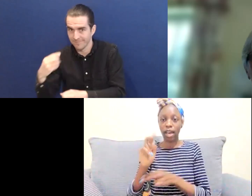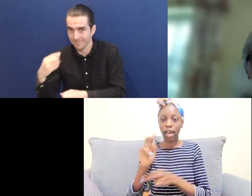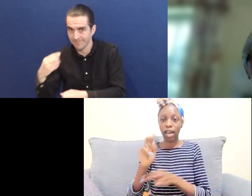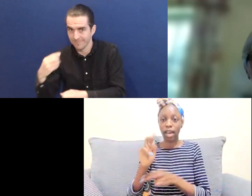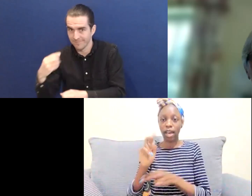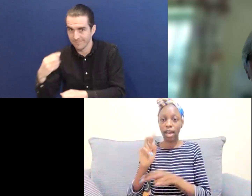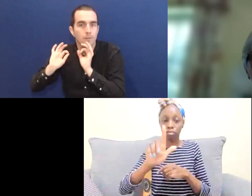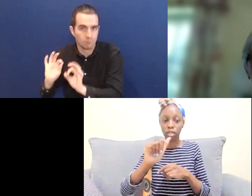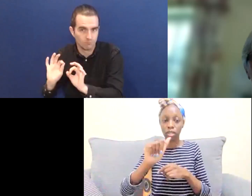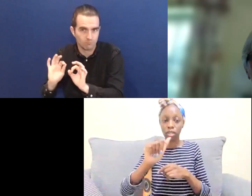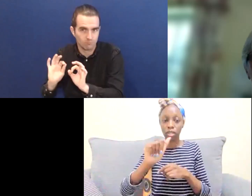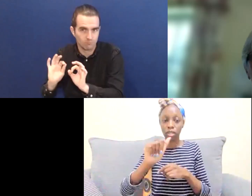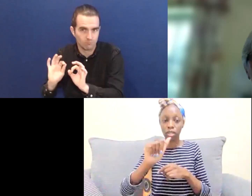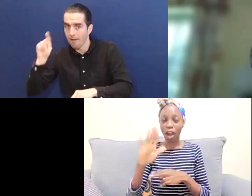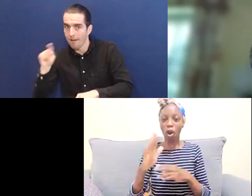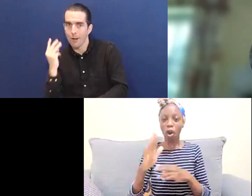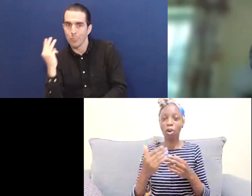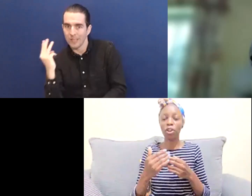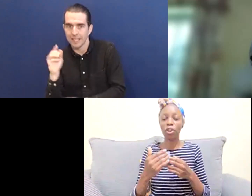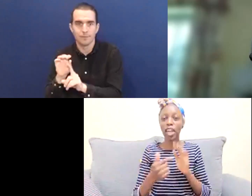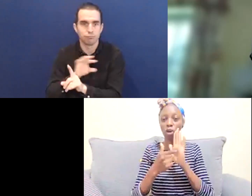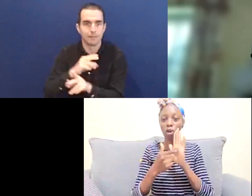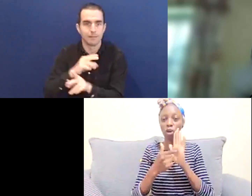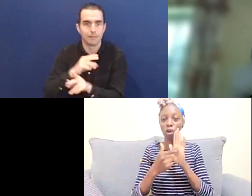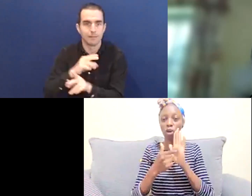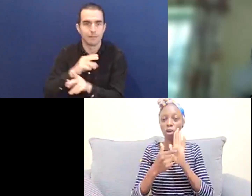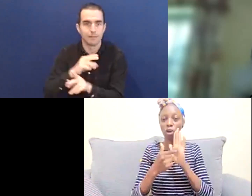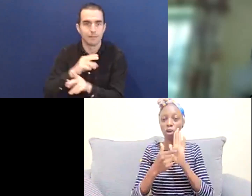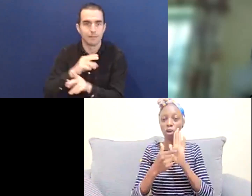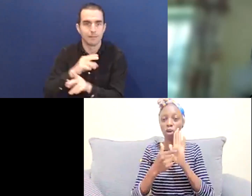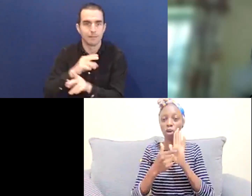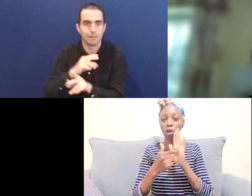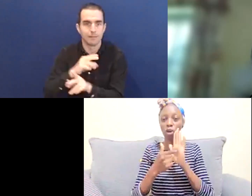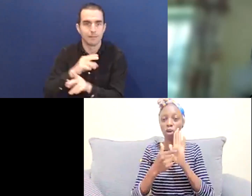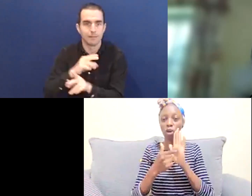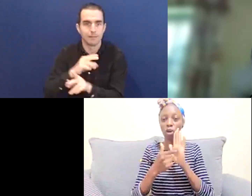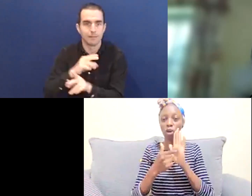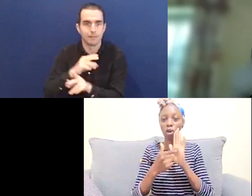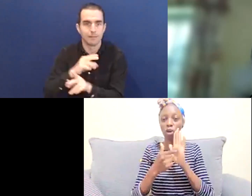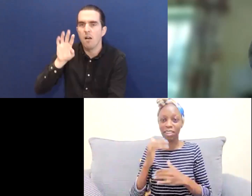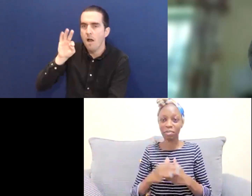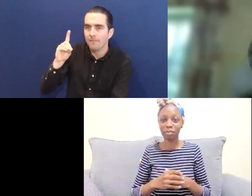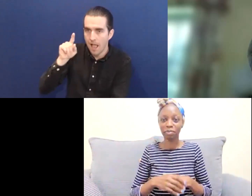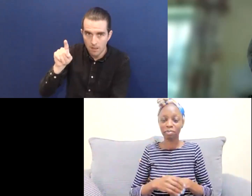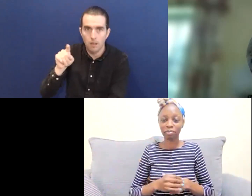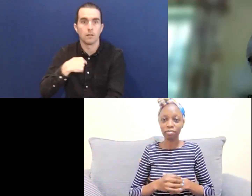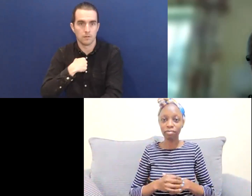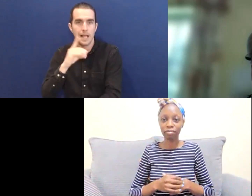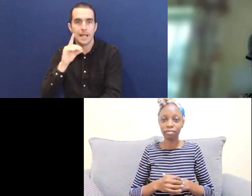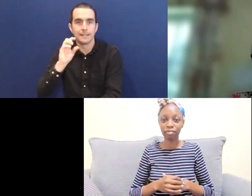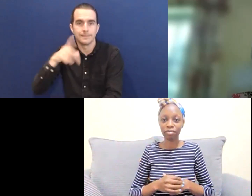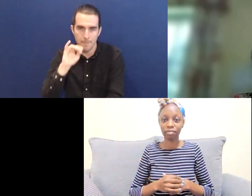needing access to international sign and closed captioning, please go to breakout room 2.